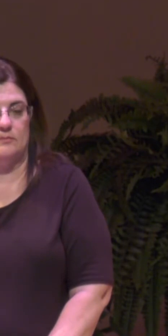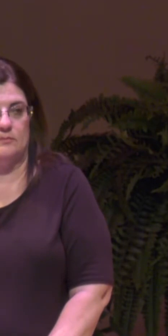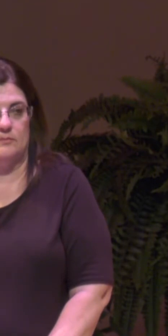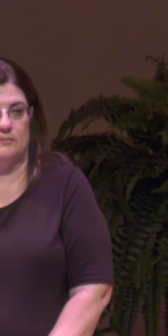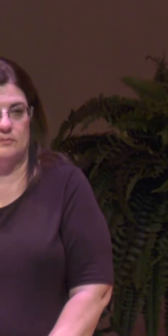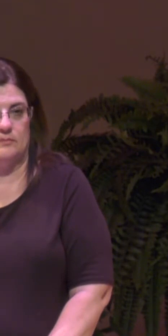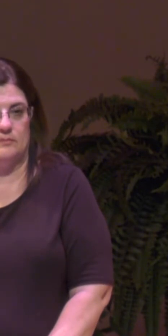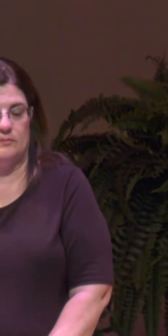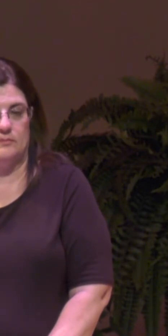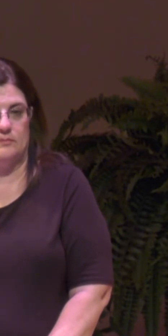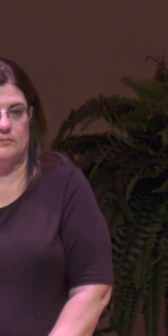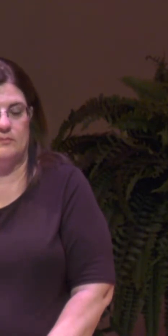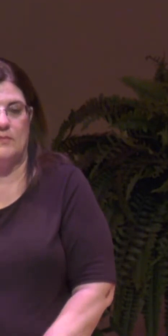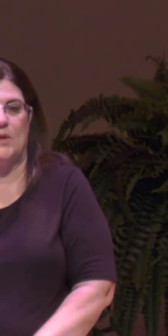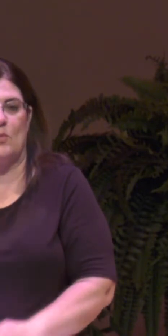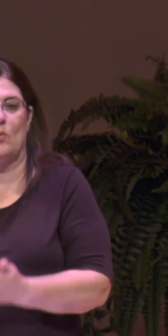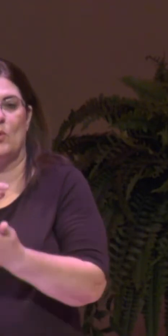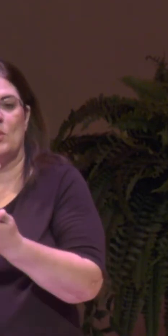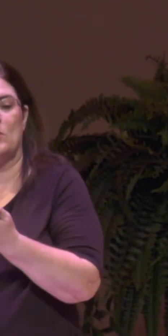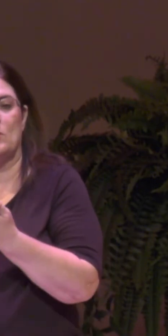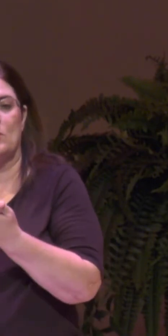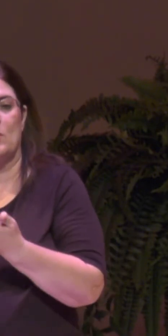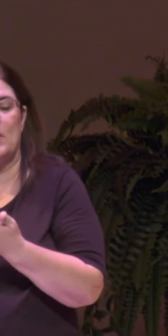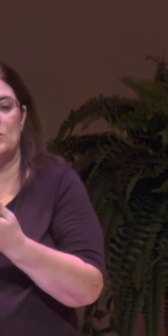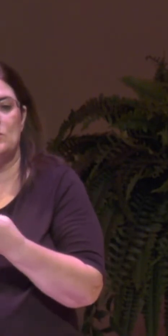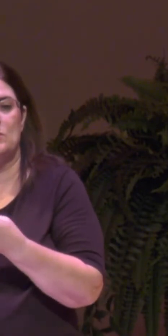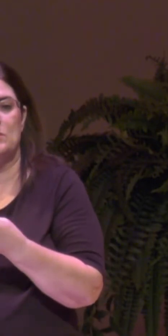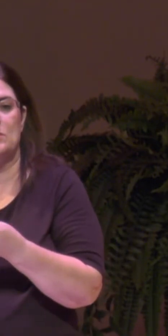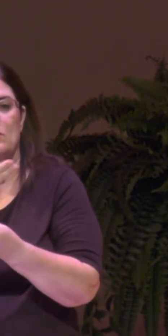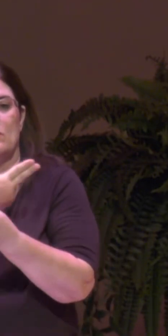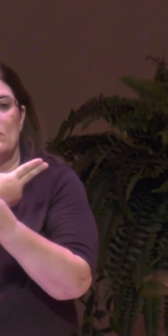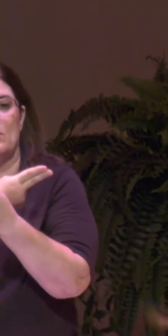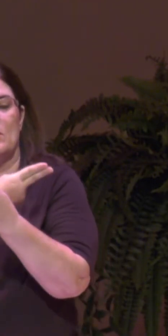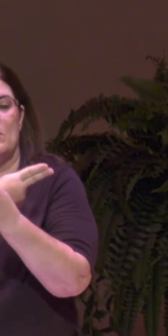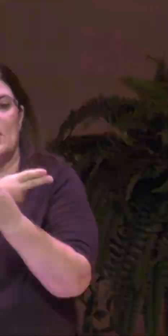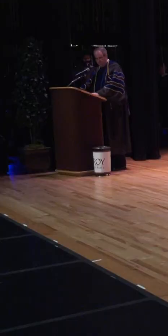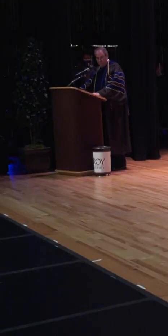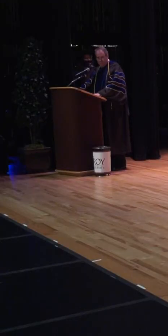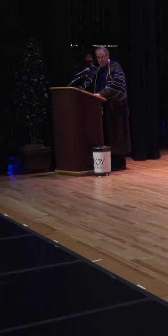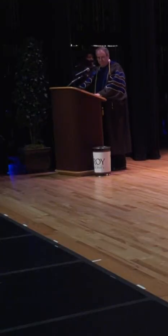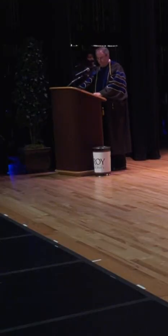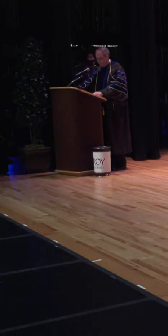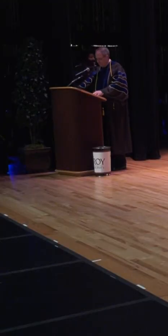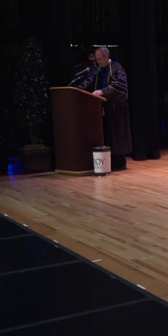Will the graduates of the master's degree program please come forward?